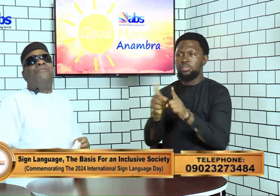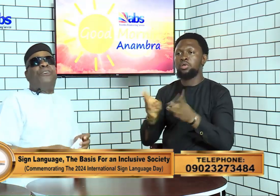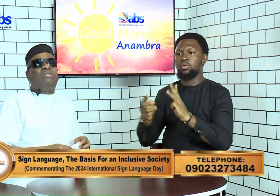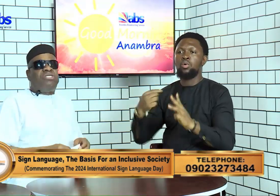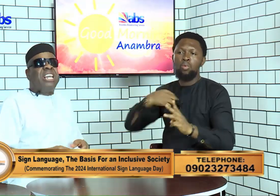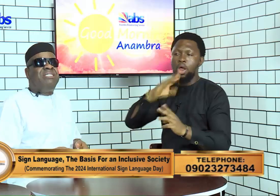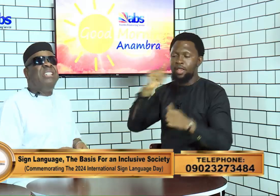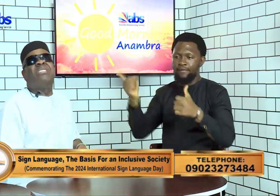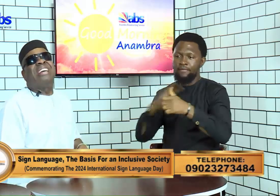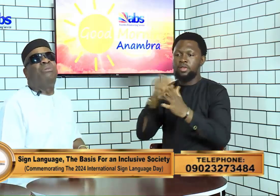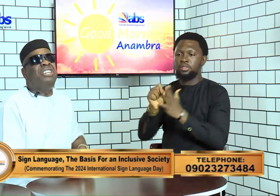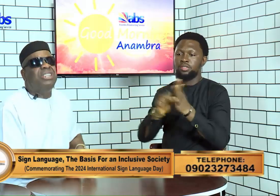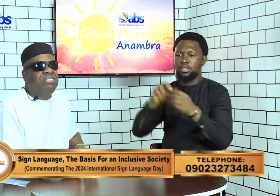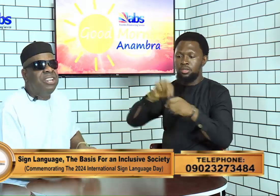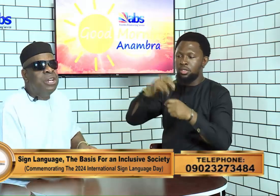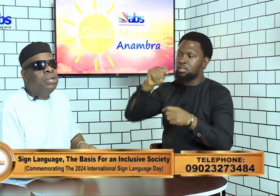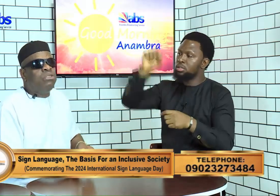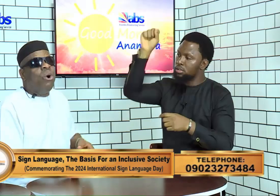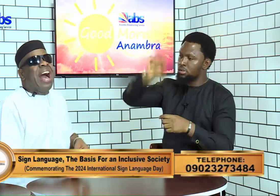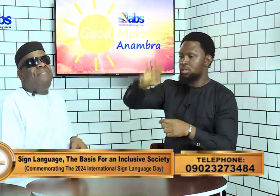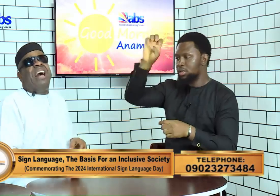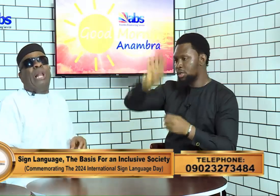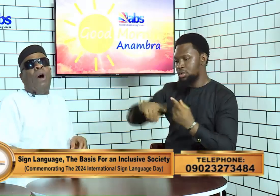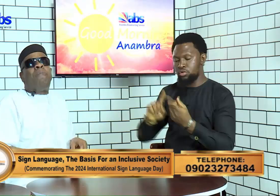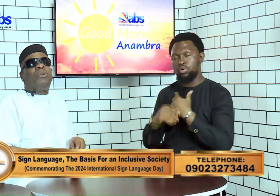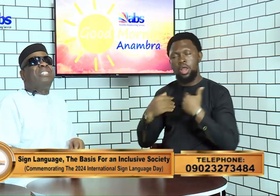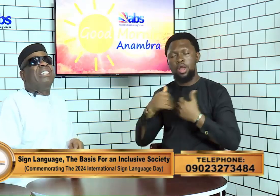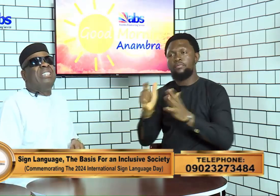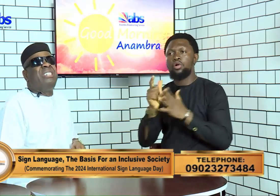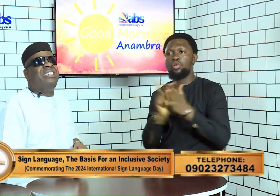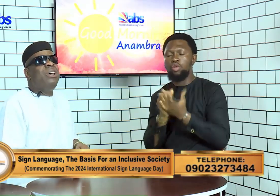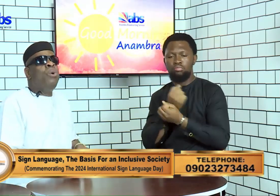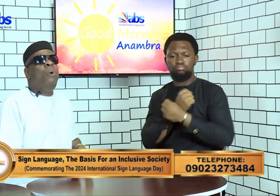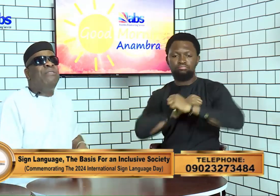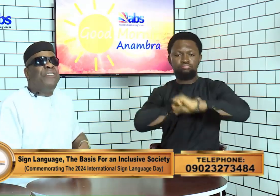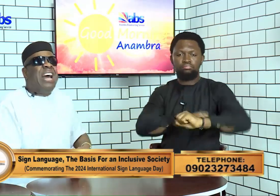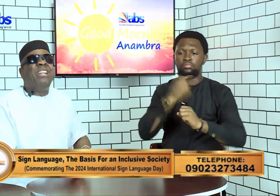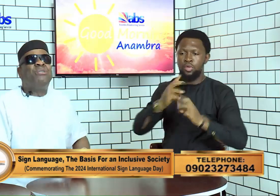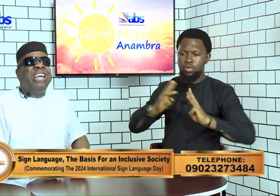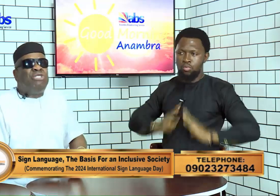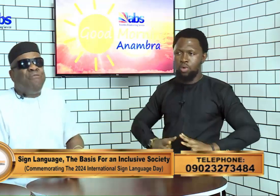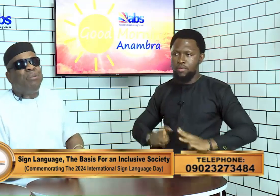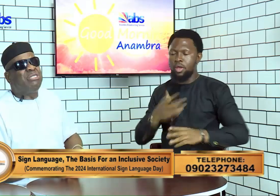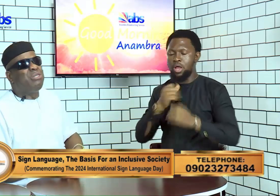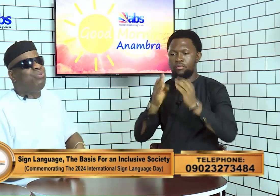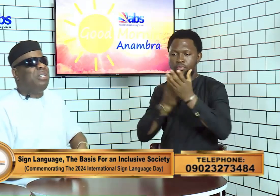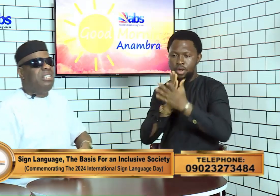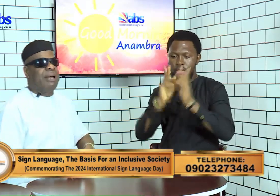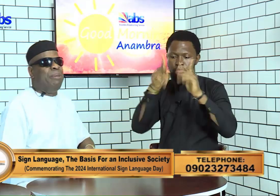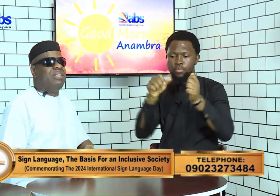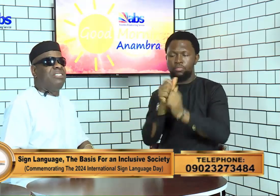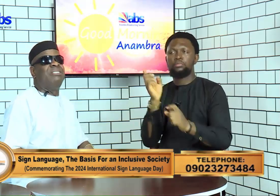are the first state in the southeast to have a law protecting the welfare and the rights of persons